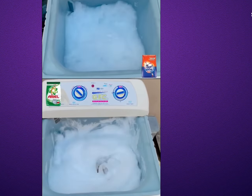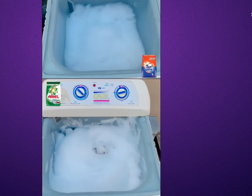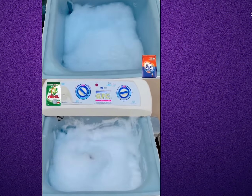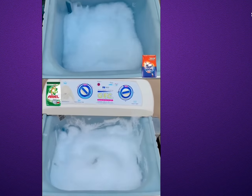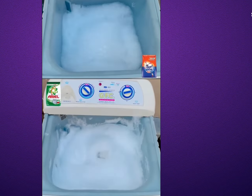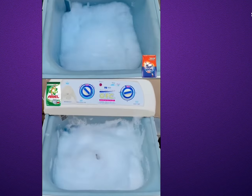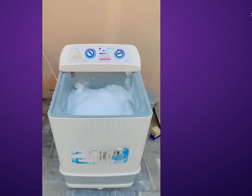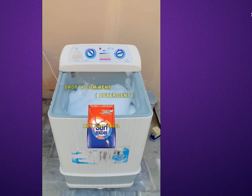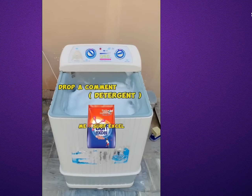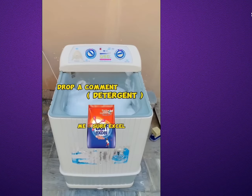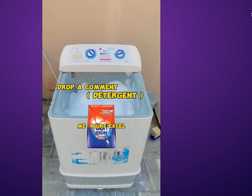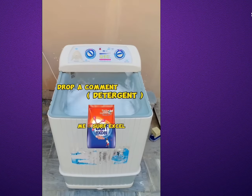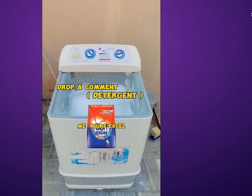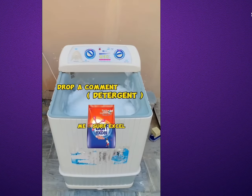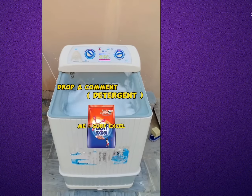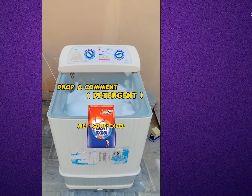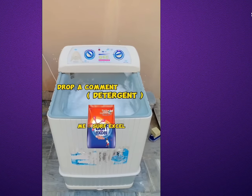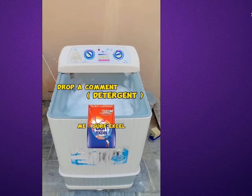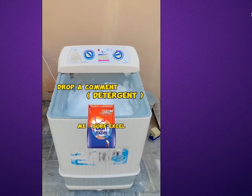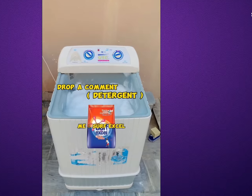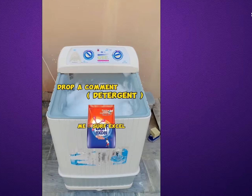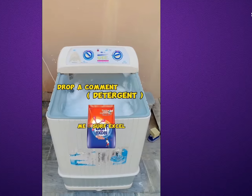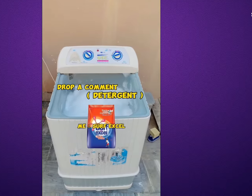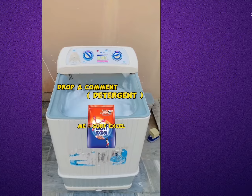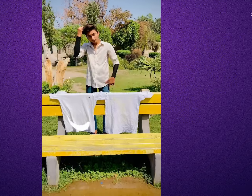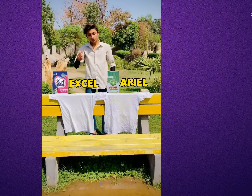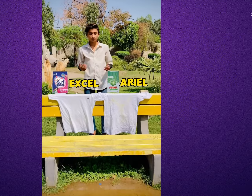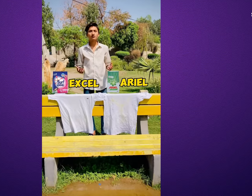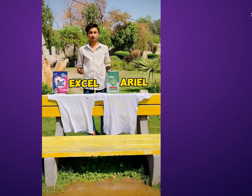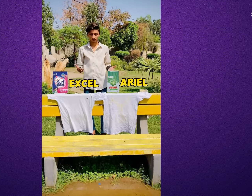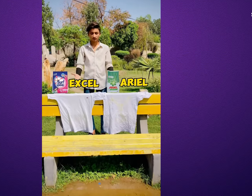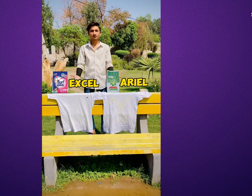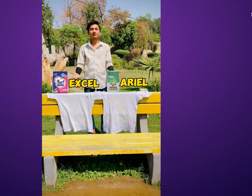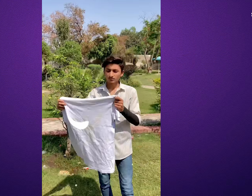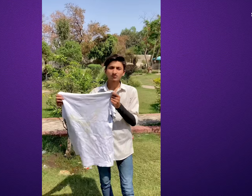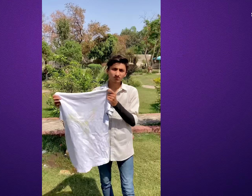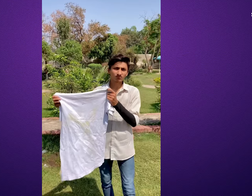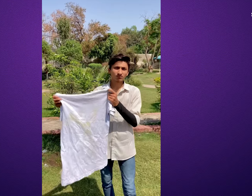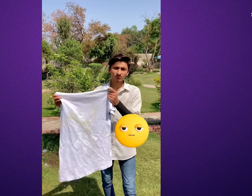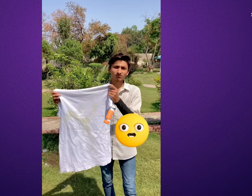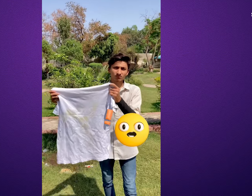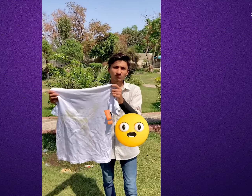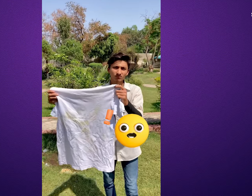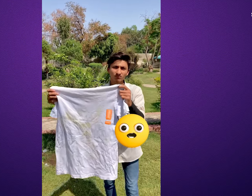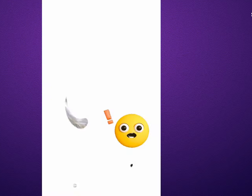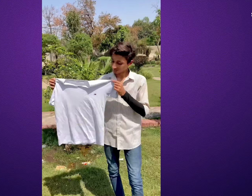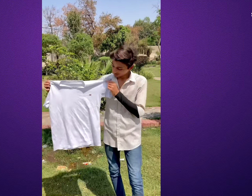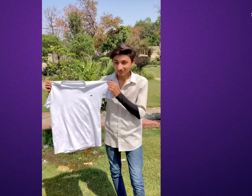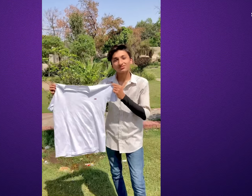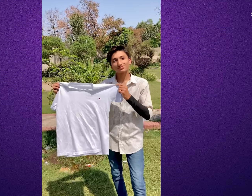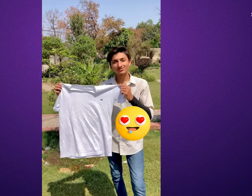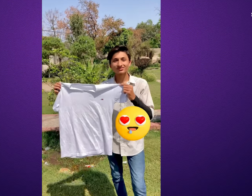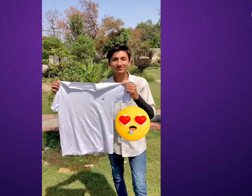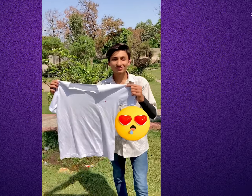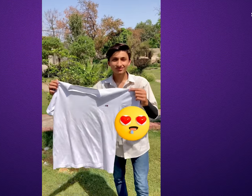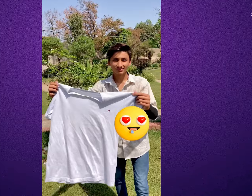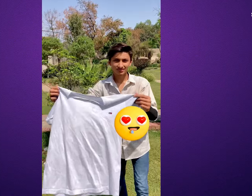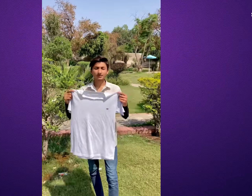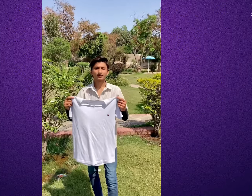delivering strong cleaning performance. Tide Plus Extra Power Detergent is known for its ability to tackle deep-seated stains. Options